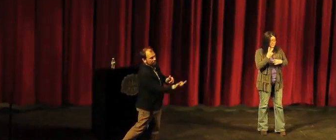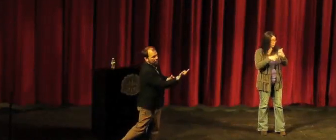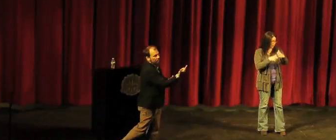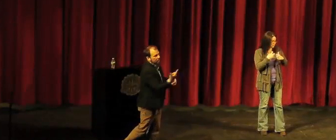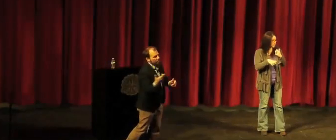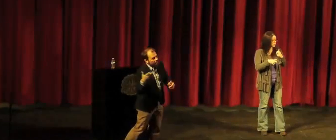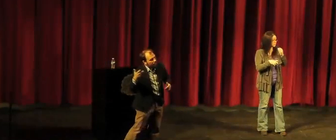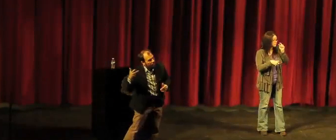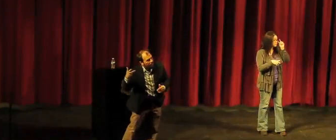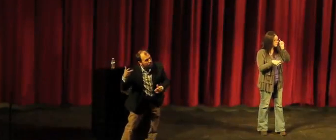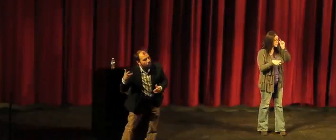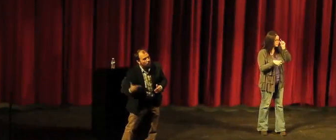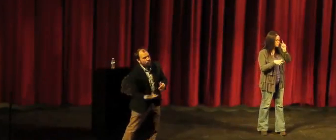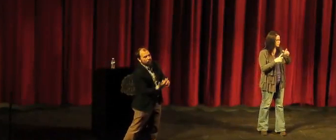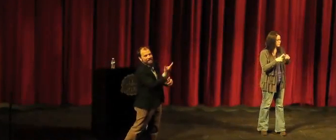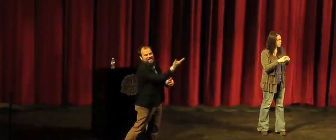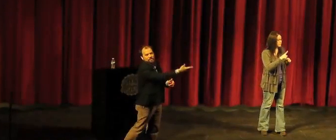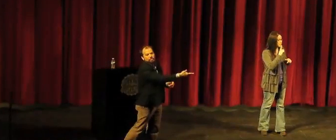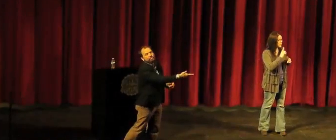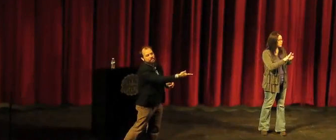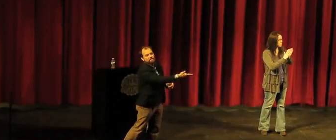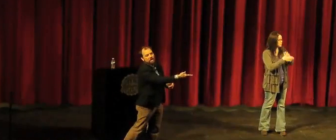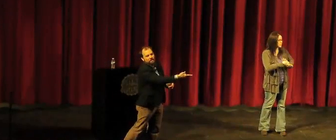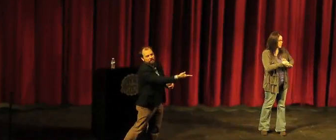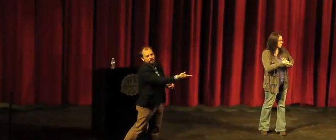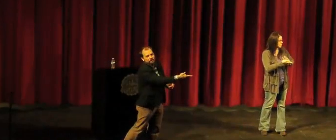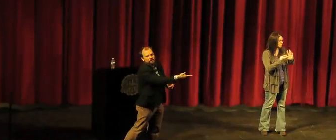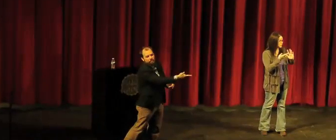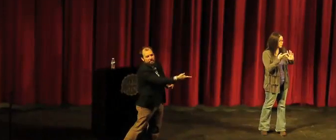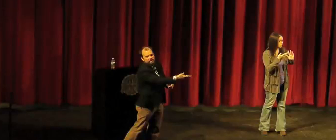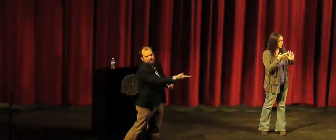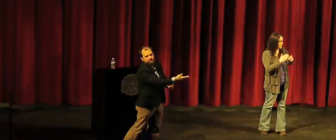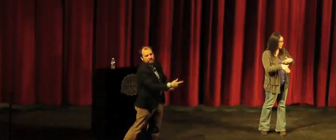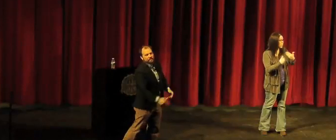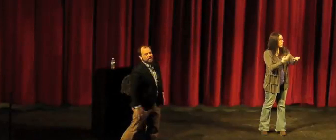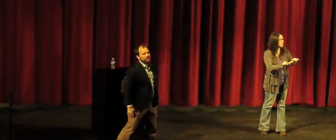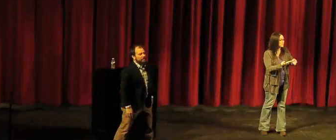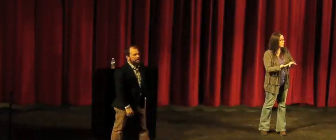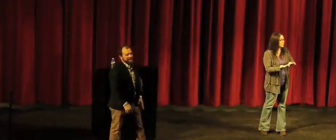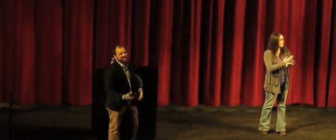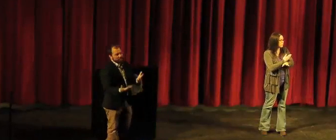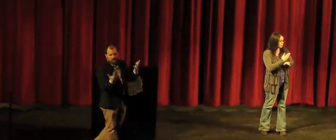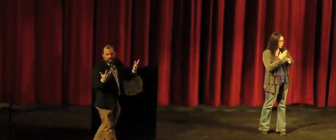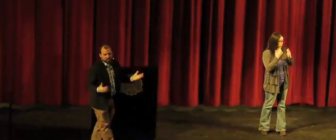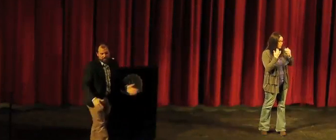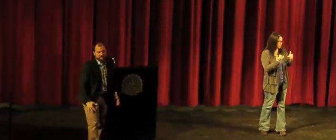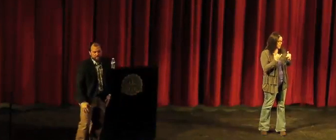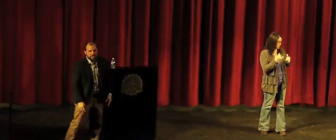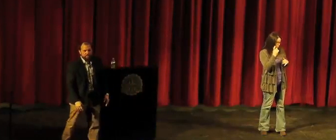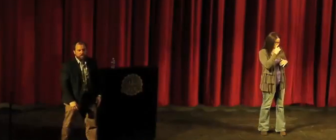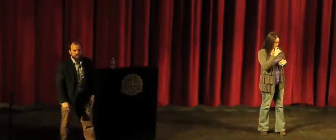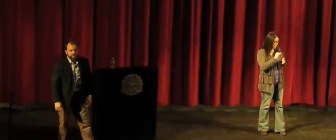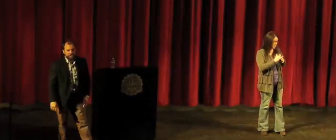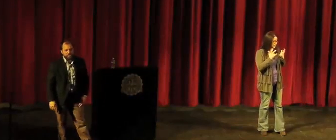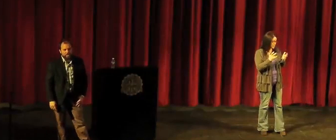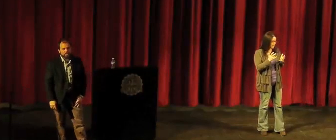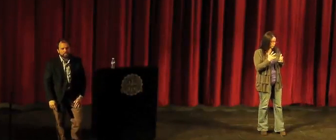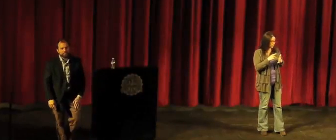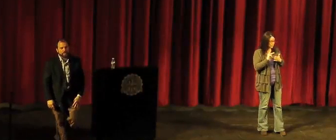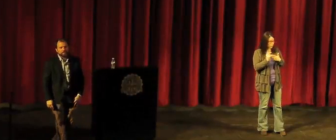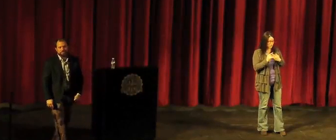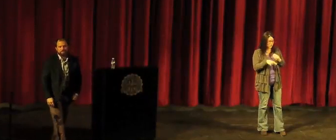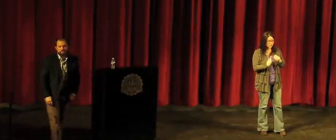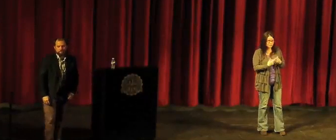becomes a portal into pre-modern wisdom. And that's a lot of, I guess, what my project is